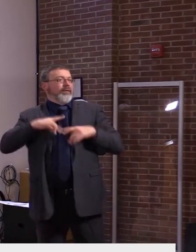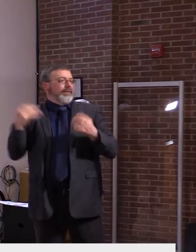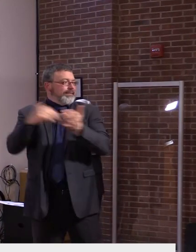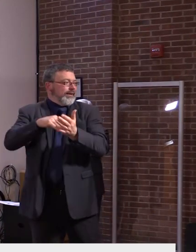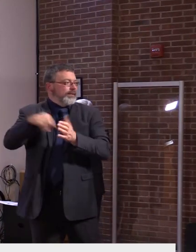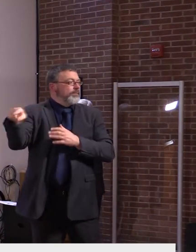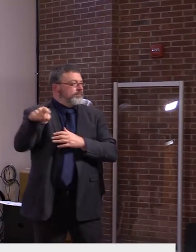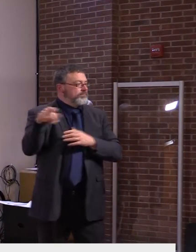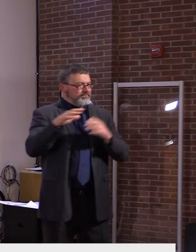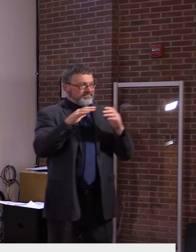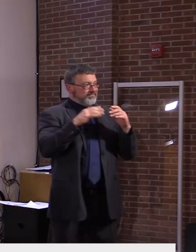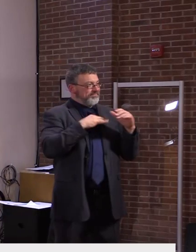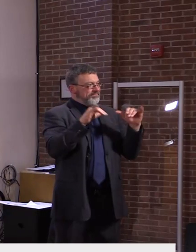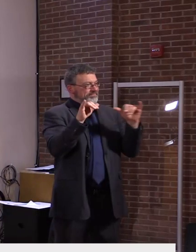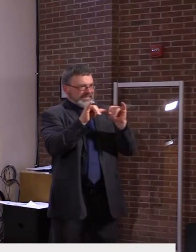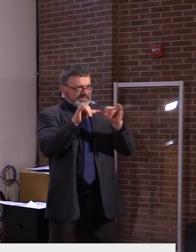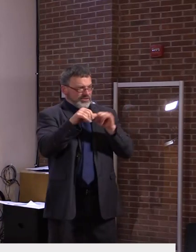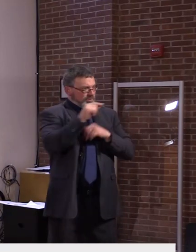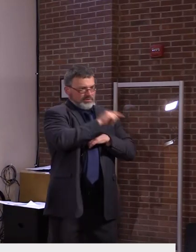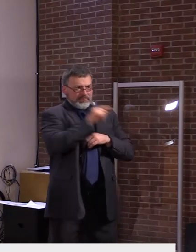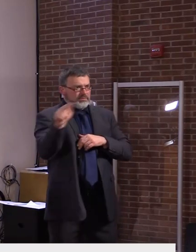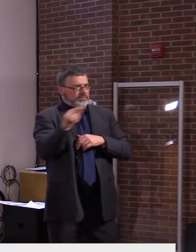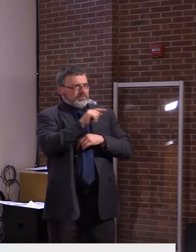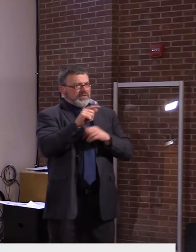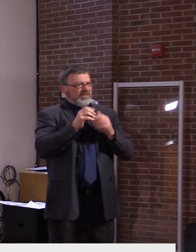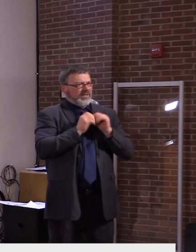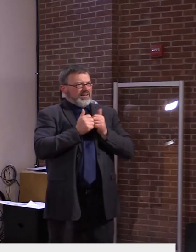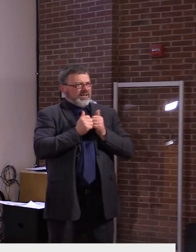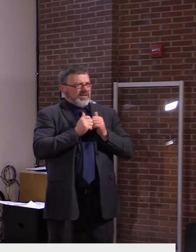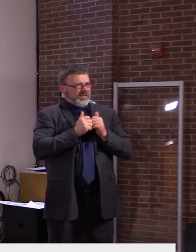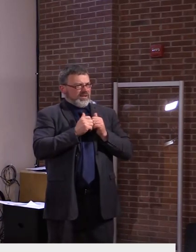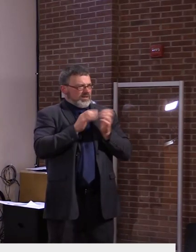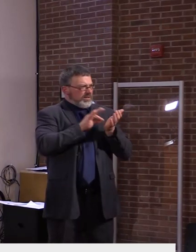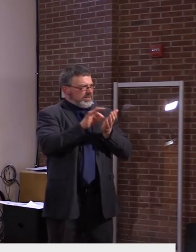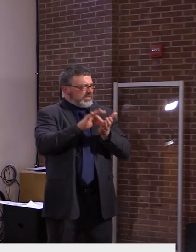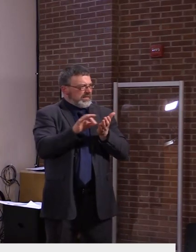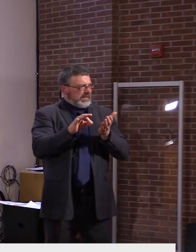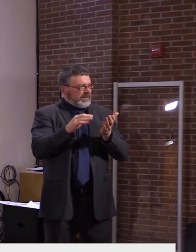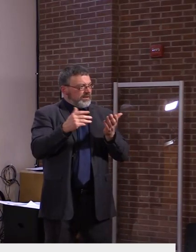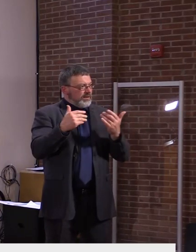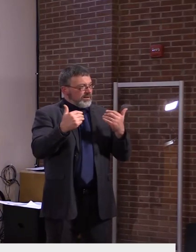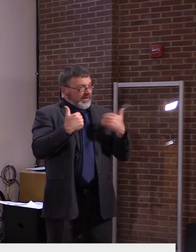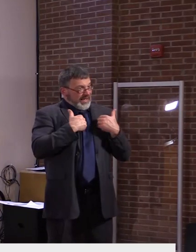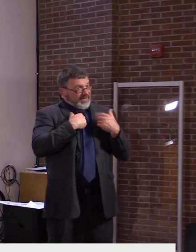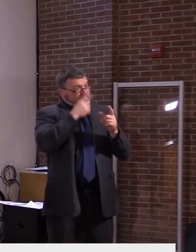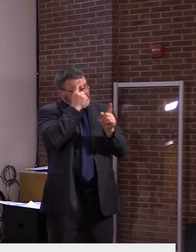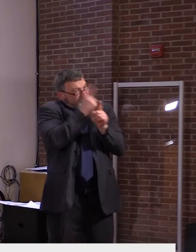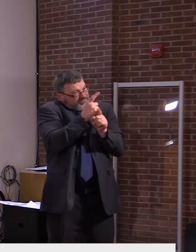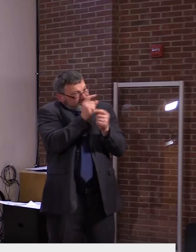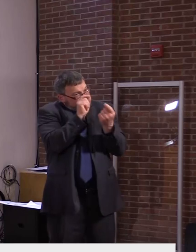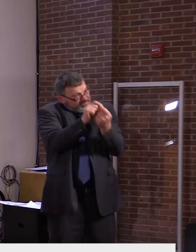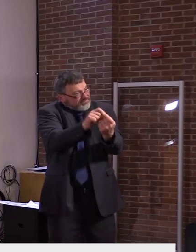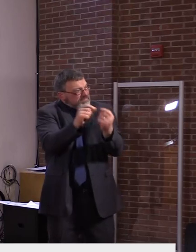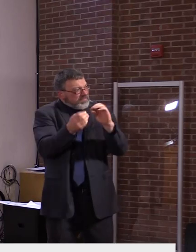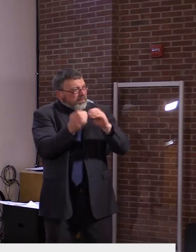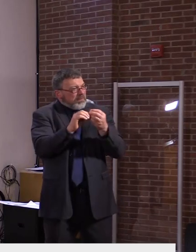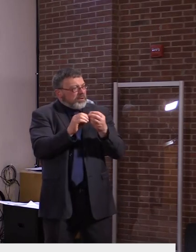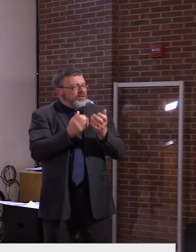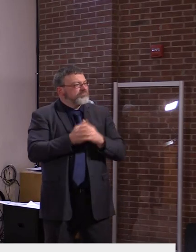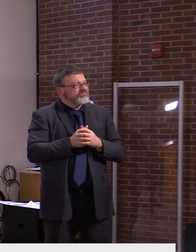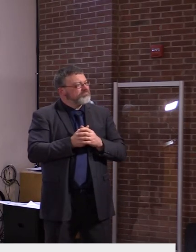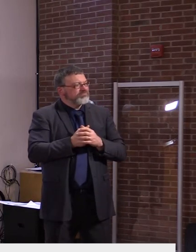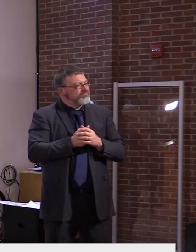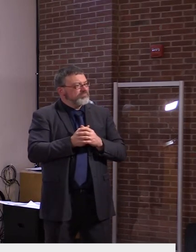measuring it first, because the way you accurately measure it is to know the genetic